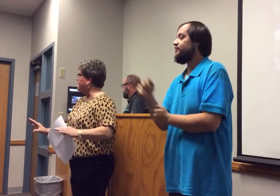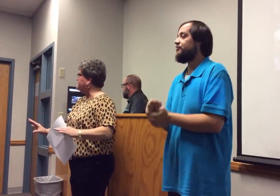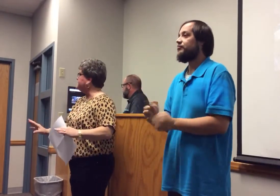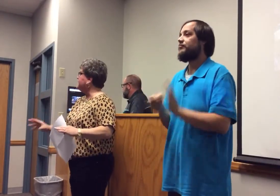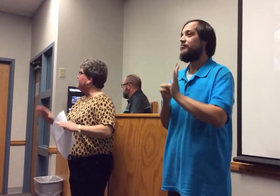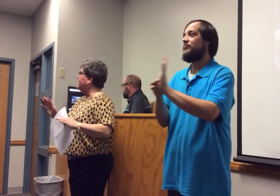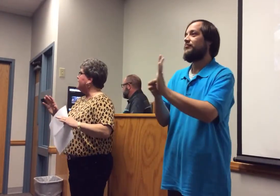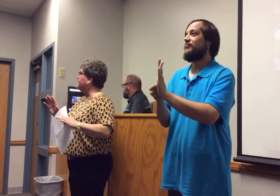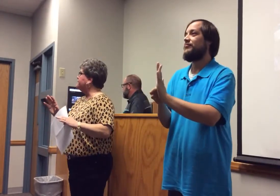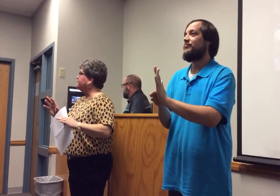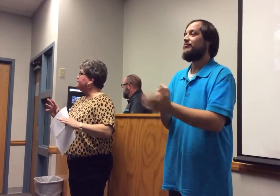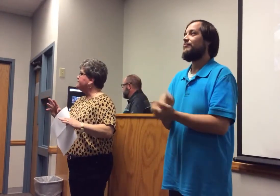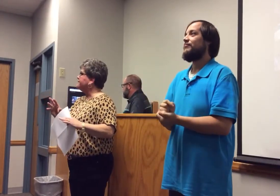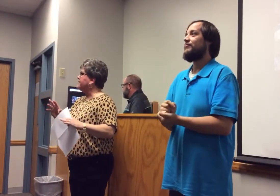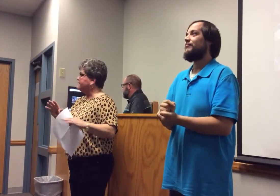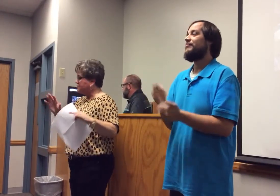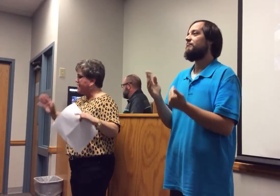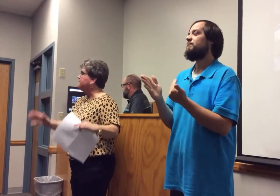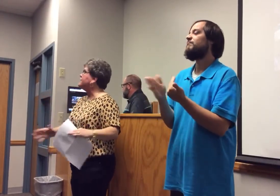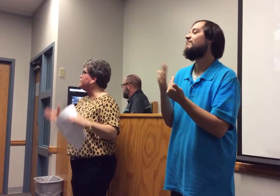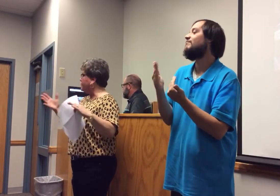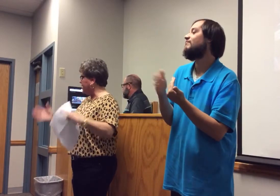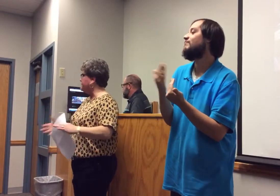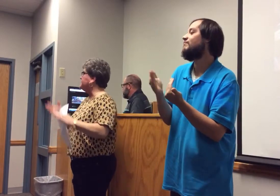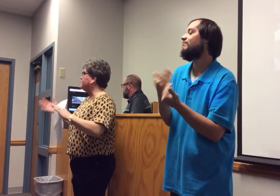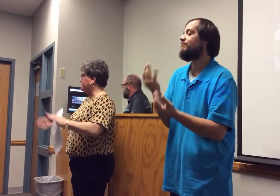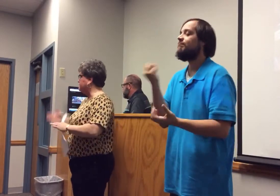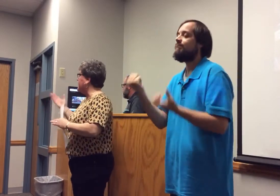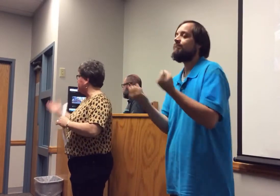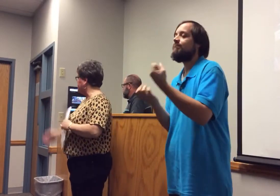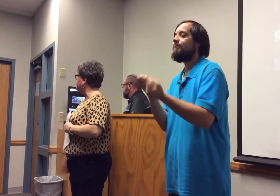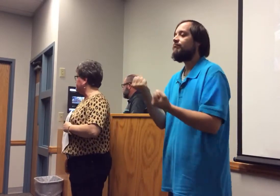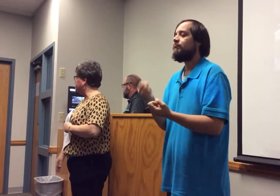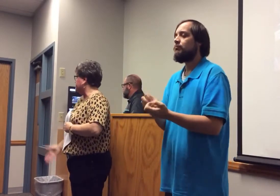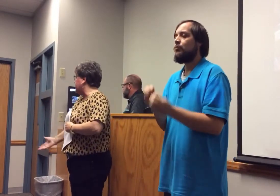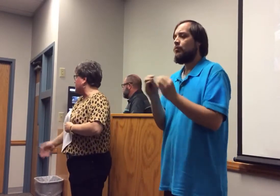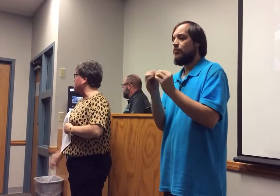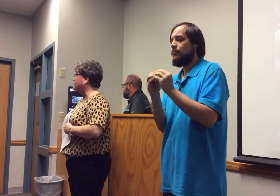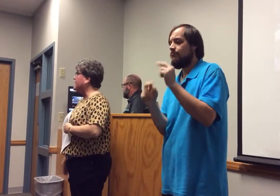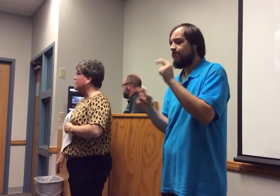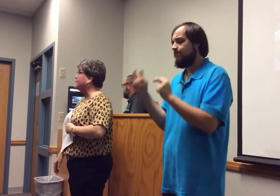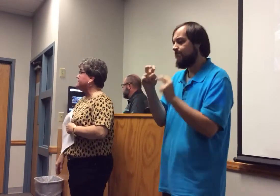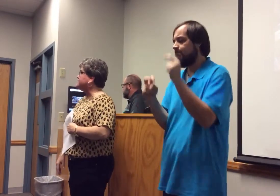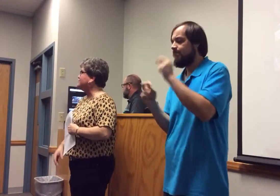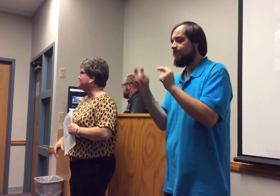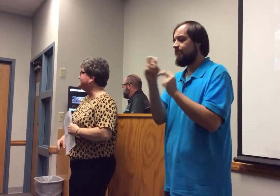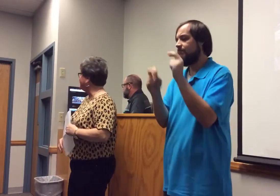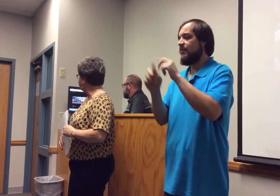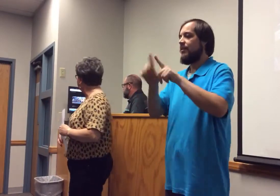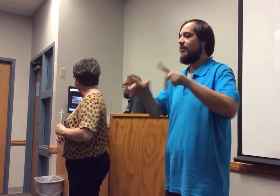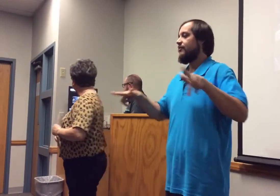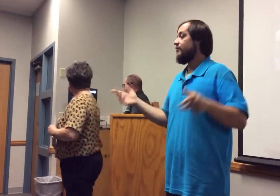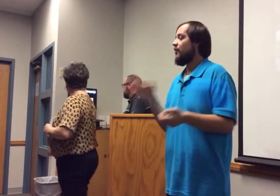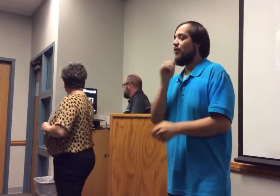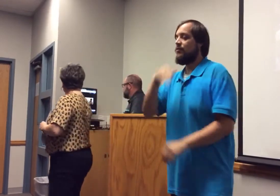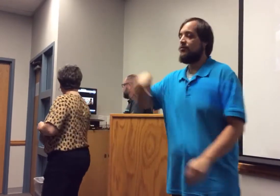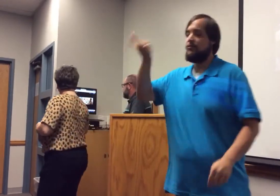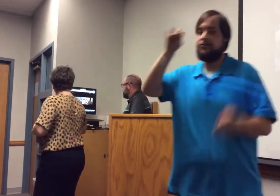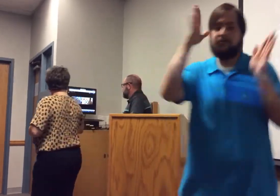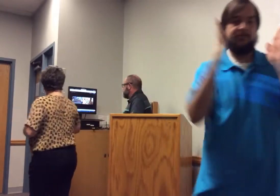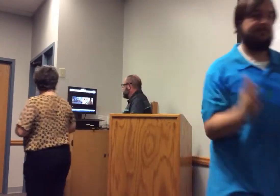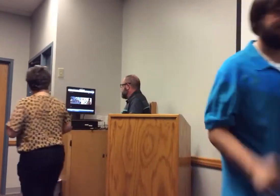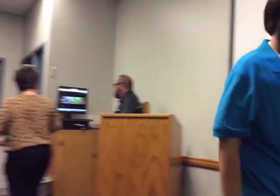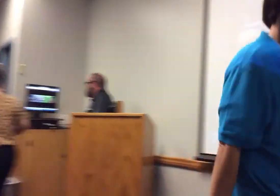simple signs so they can build their vocabulary as they get older and are with the student.